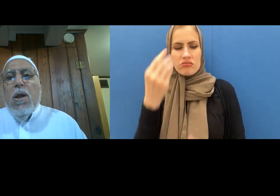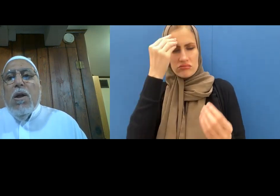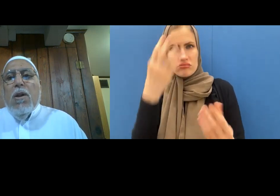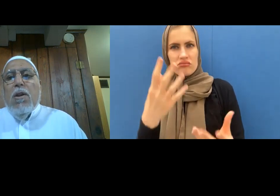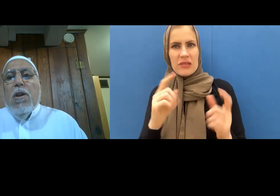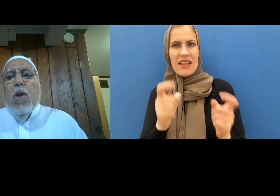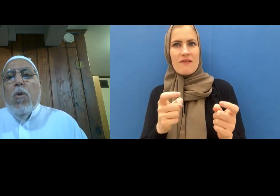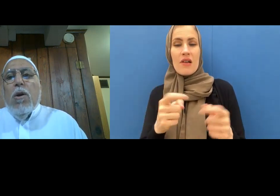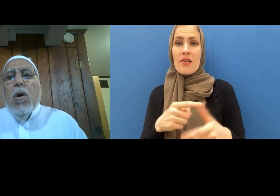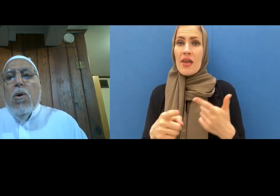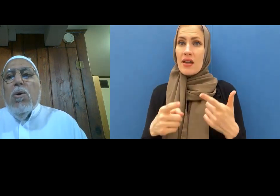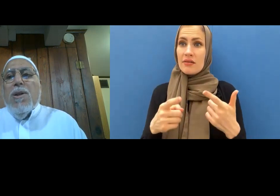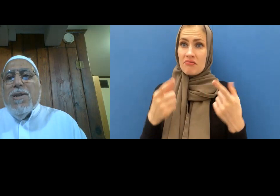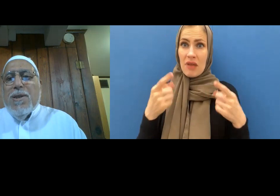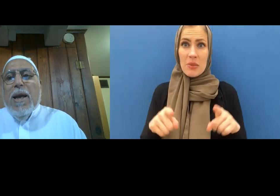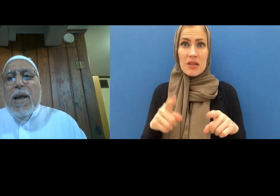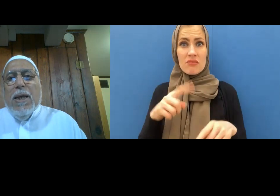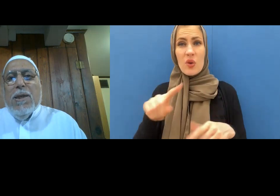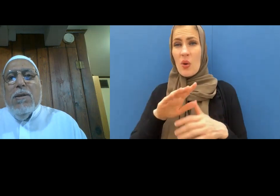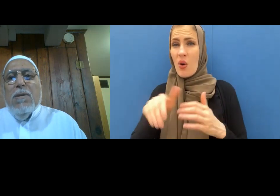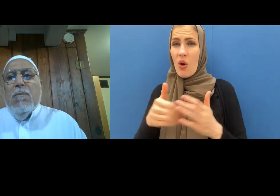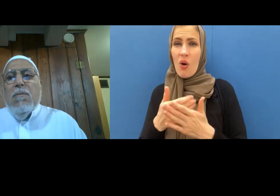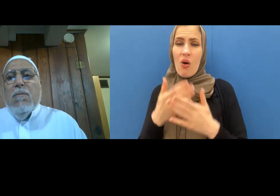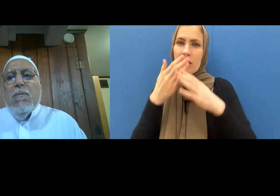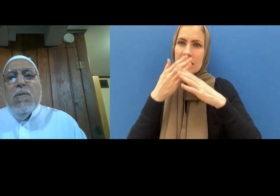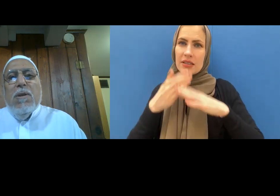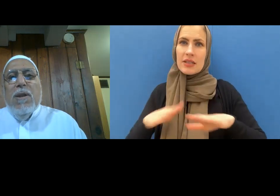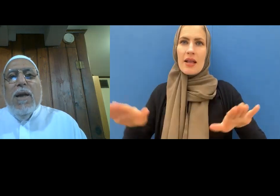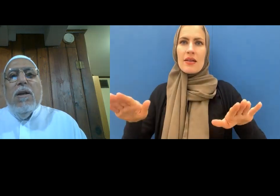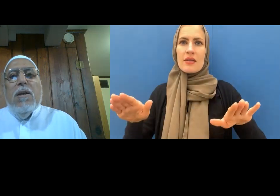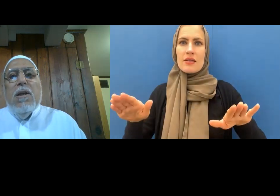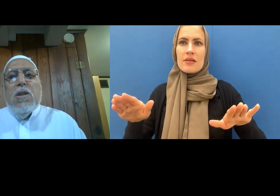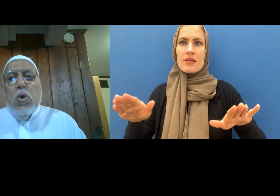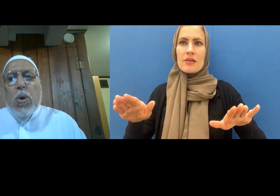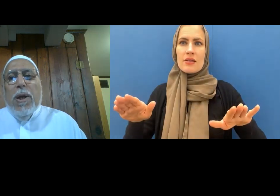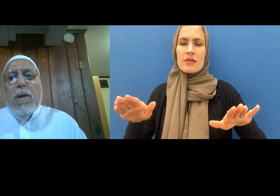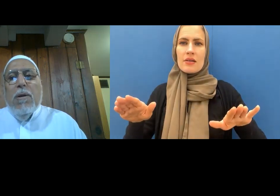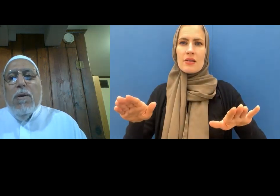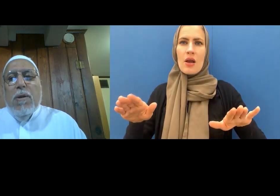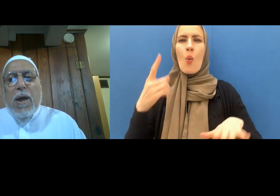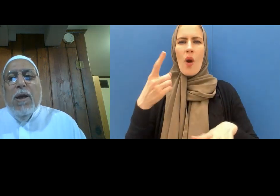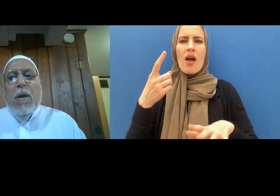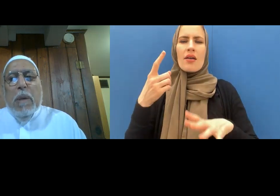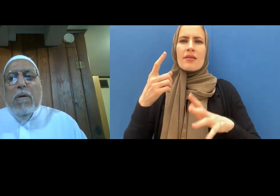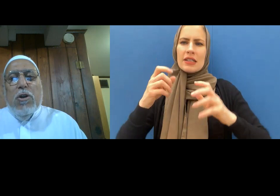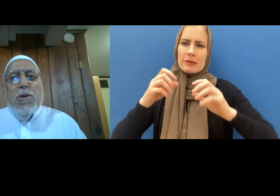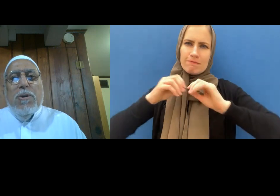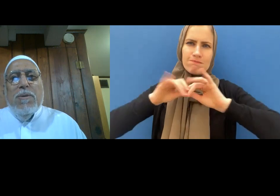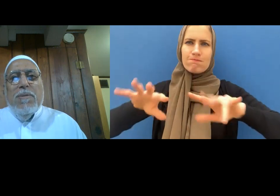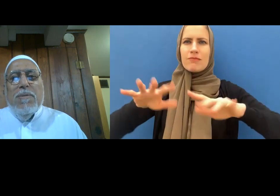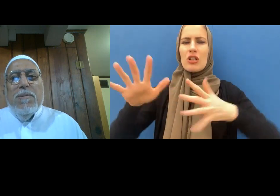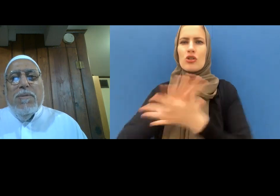behold, they were all silent, dead, destroyed. They